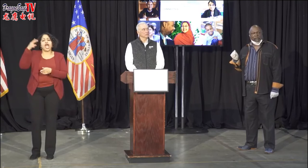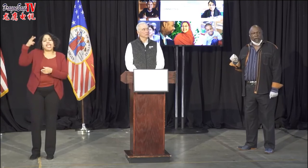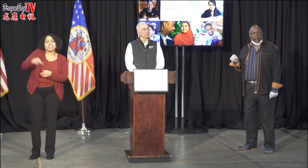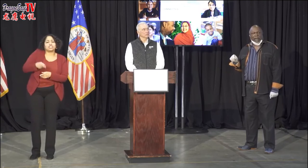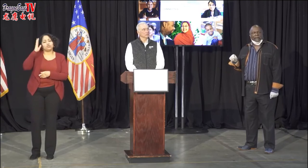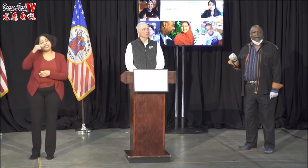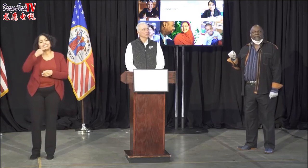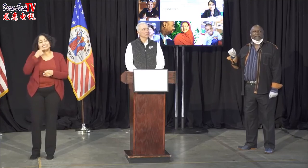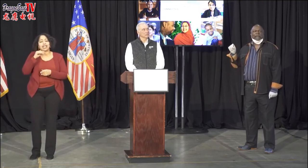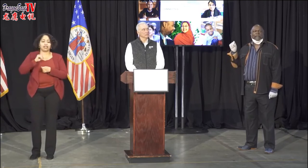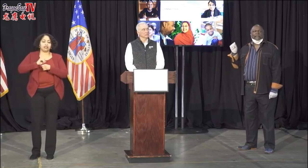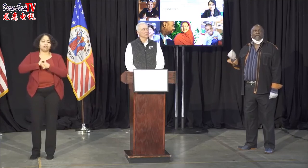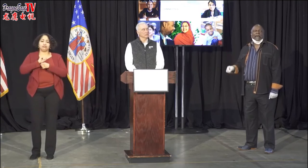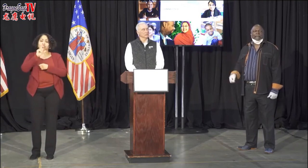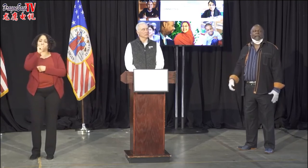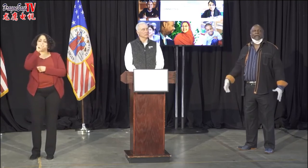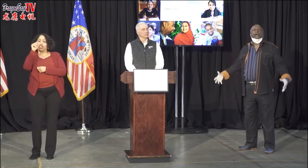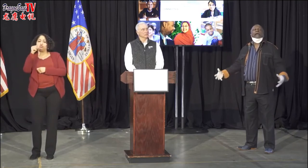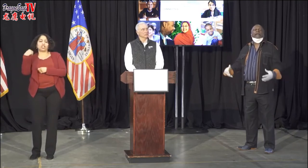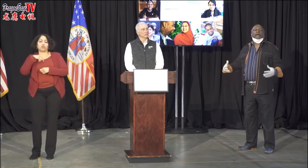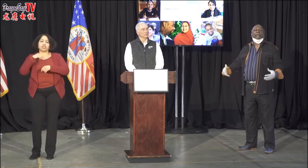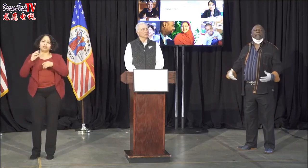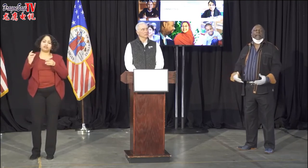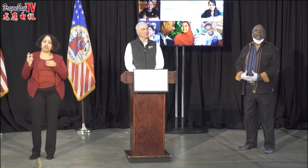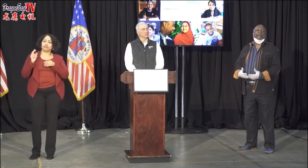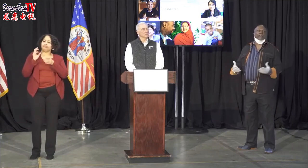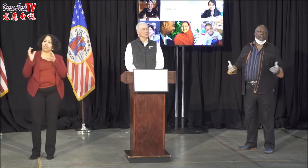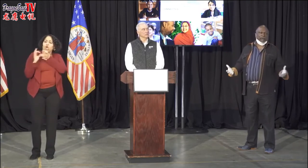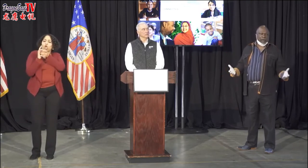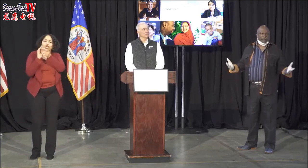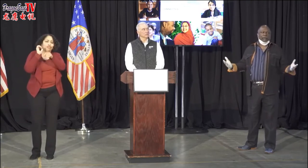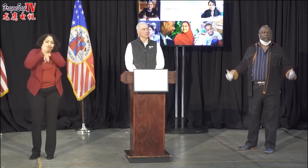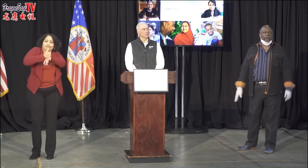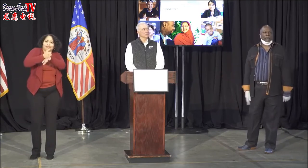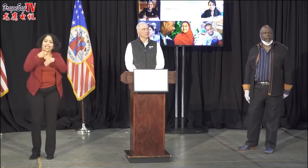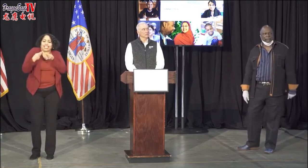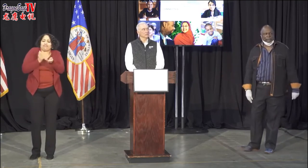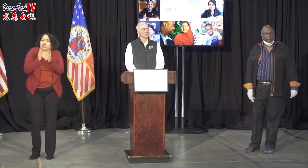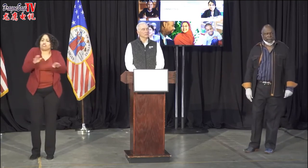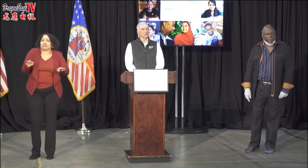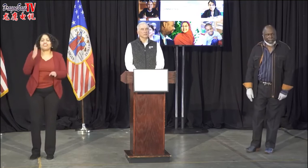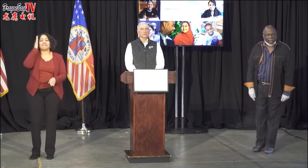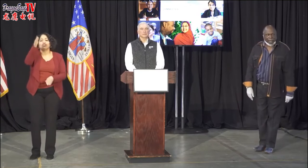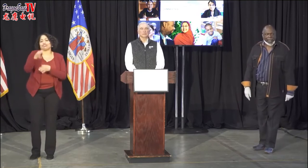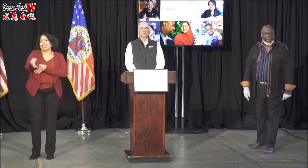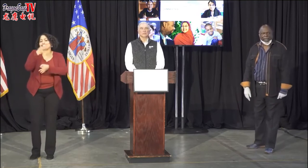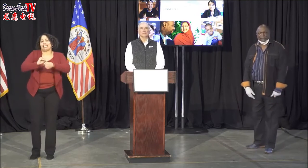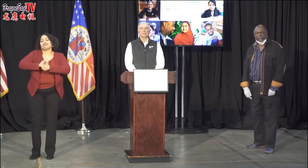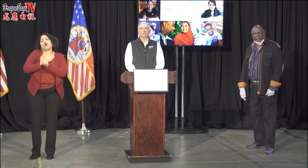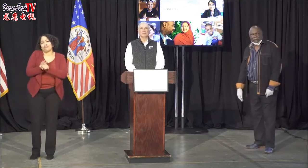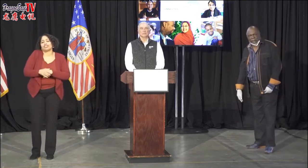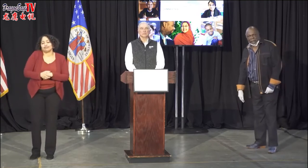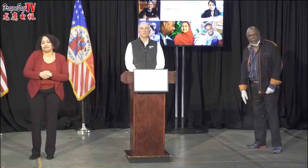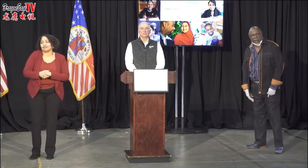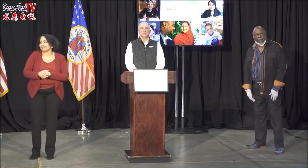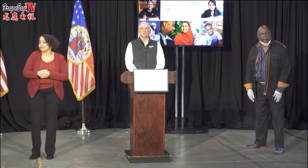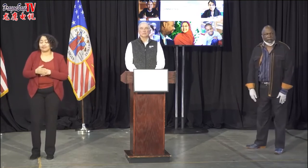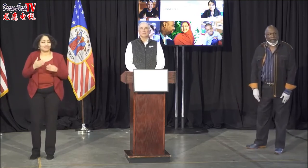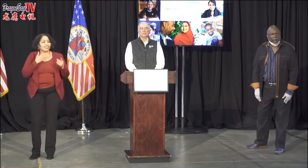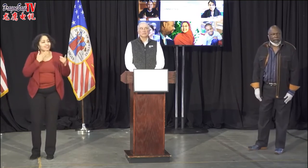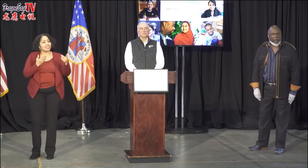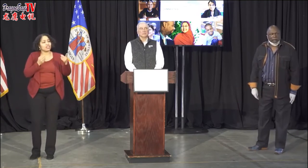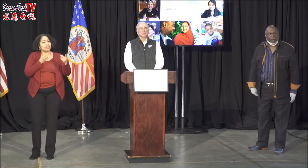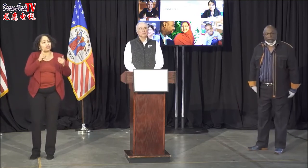2020 Detroit for the time that we hooked up and gave our children a future. Thank you. A